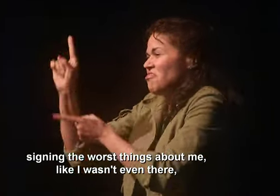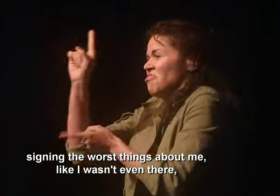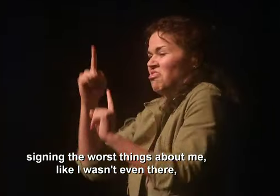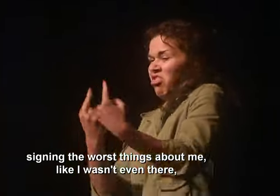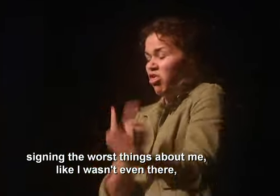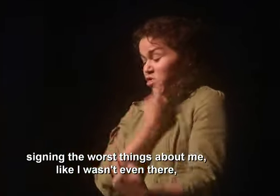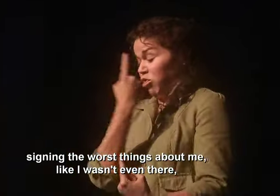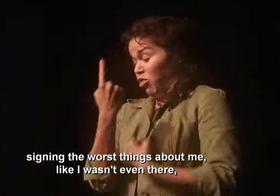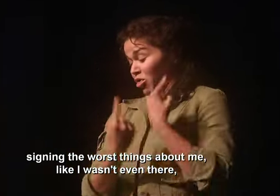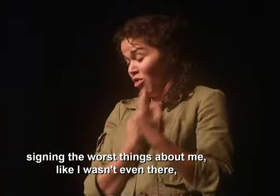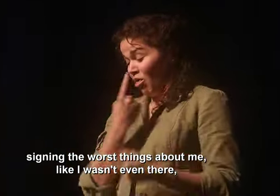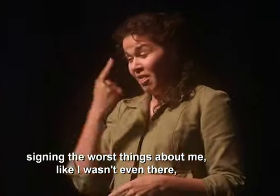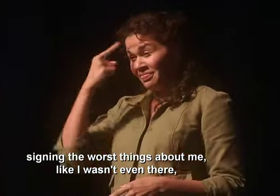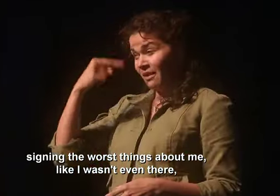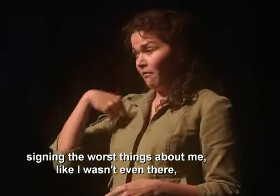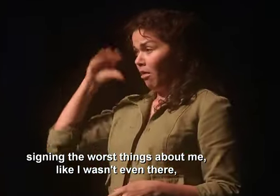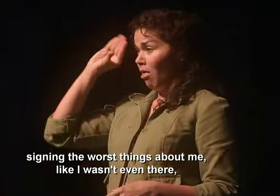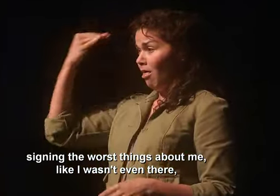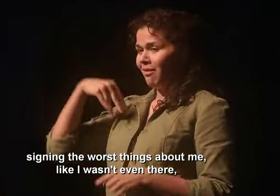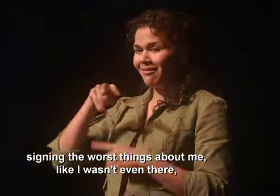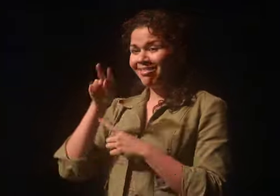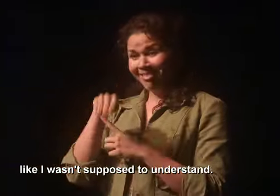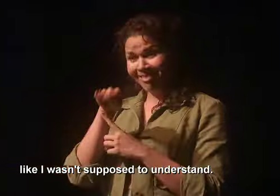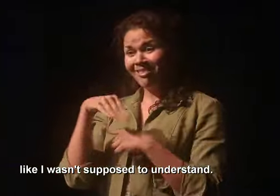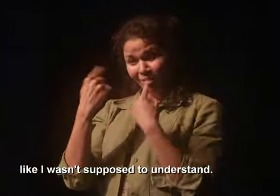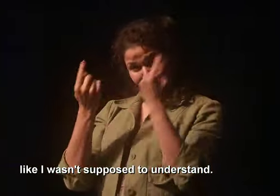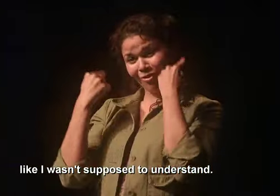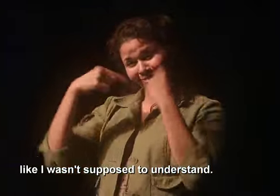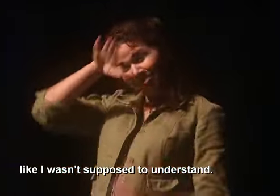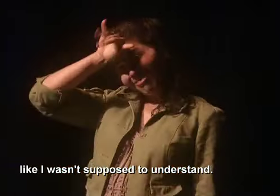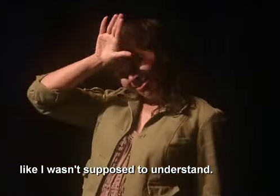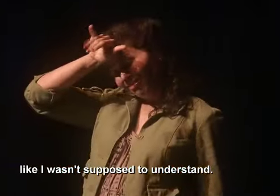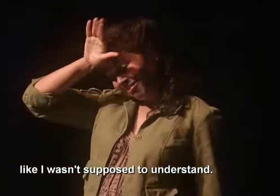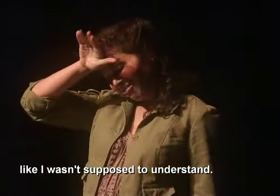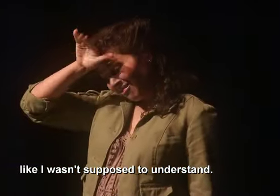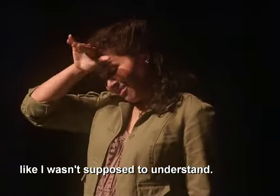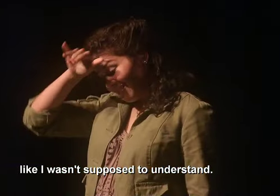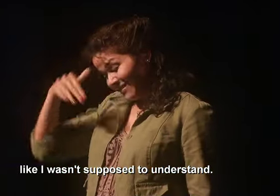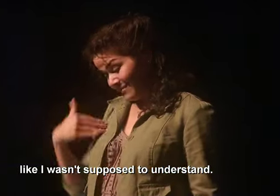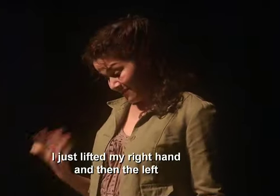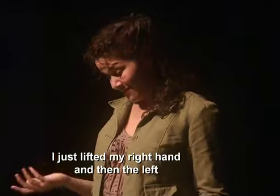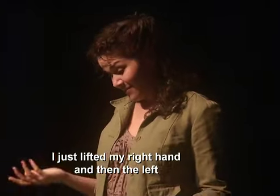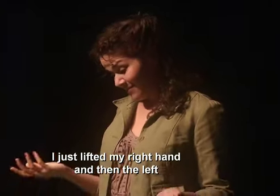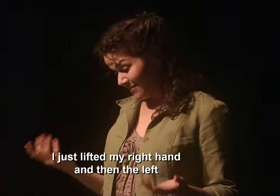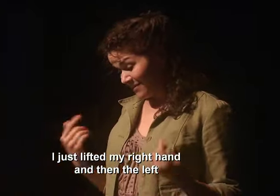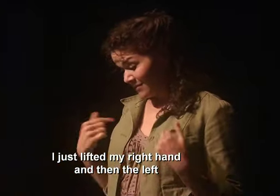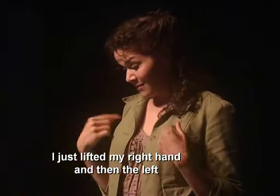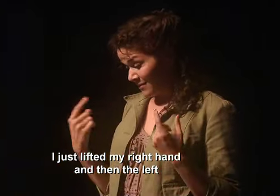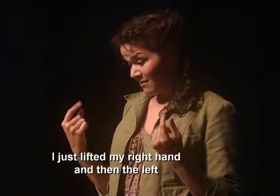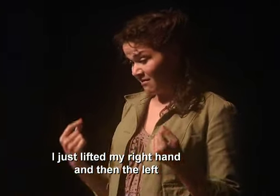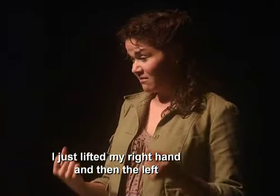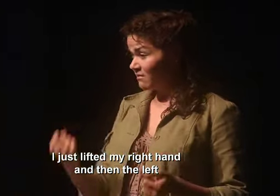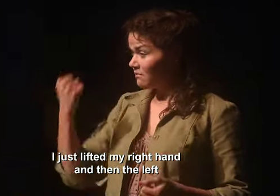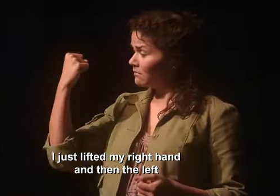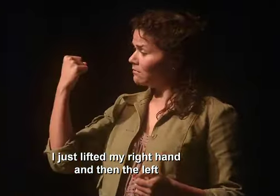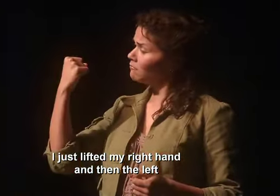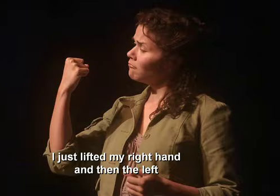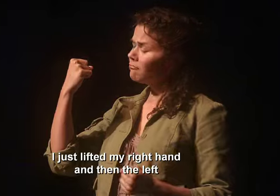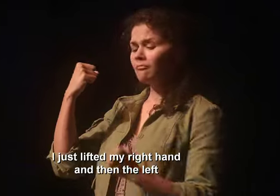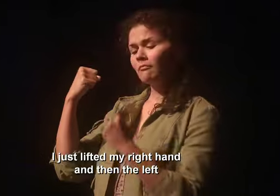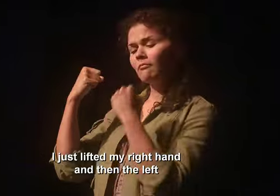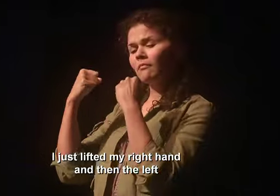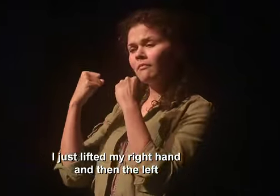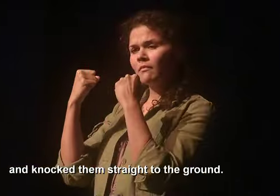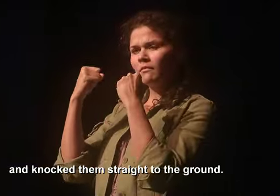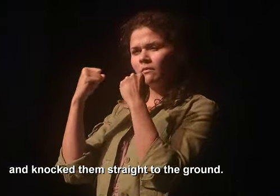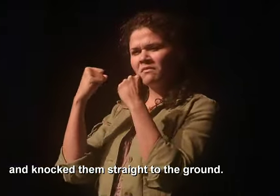signing those things about me, like I wasn't even there, like I wasn't supposed to understand. I just lifted my right hand and